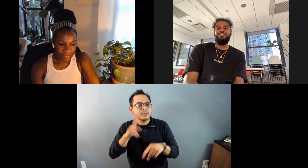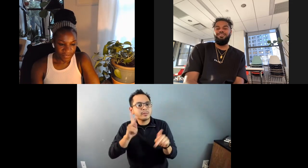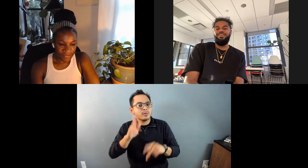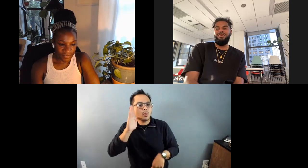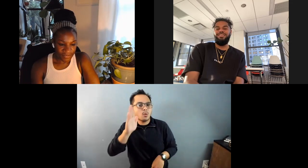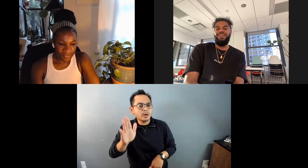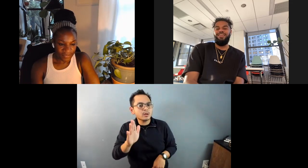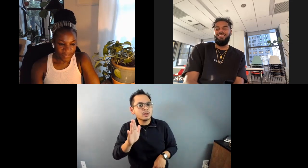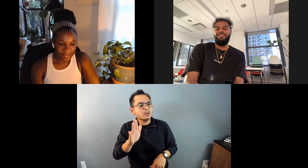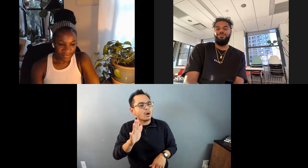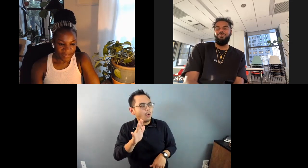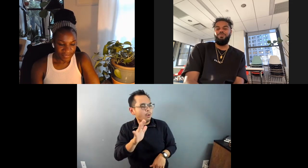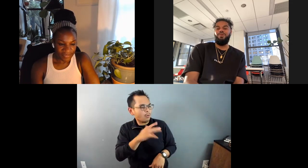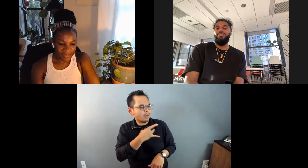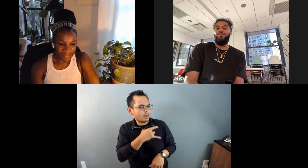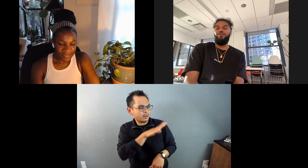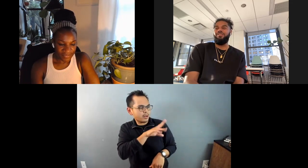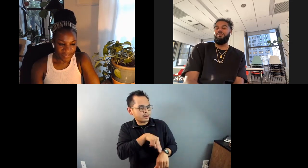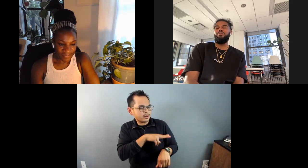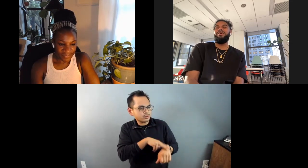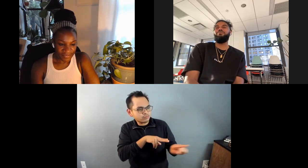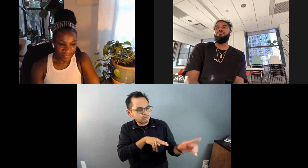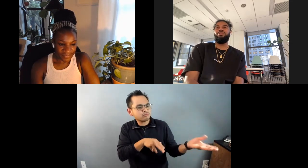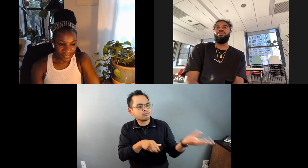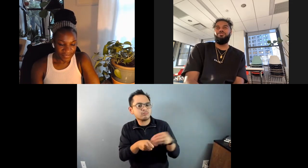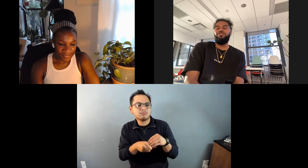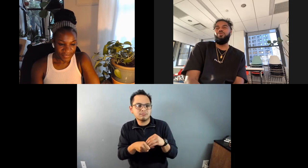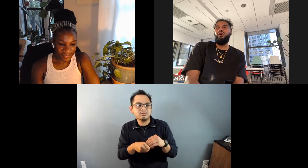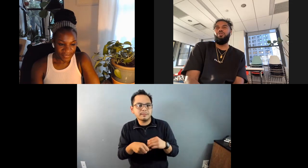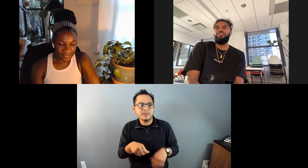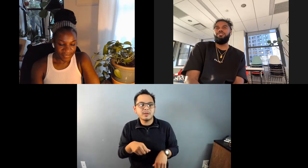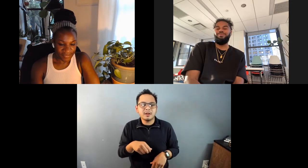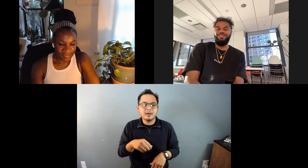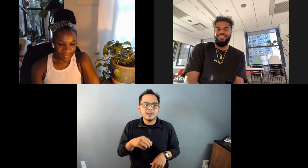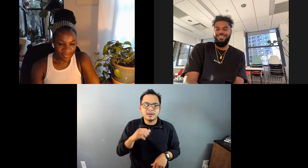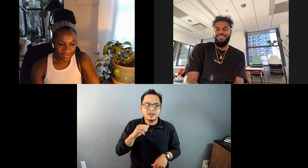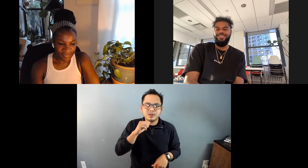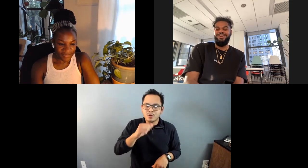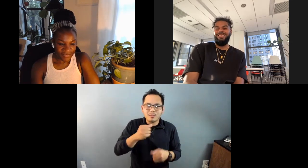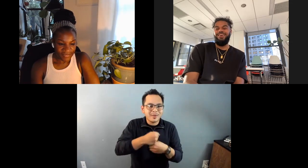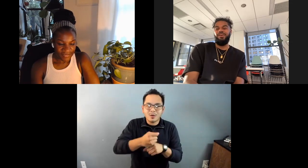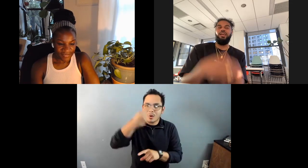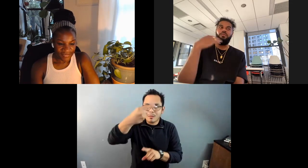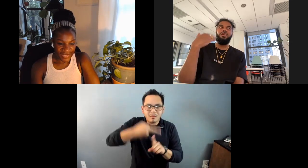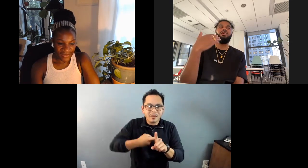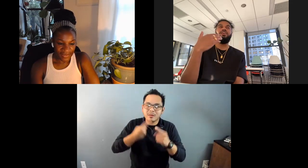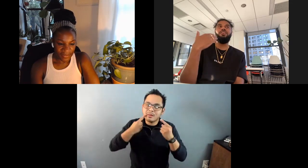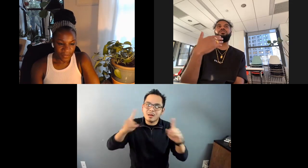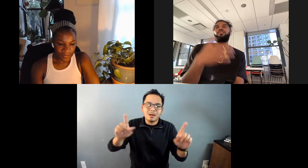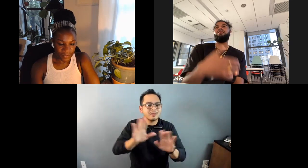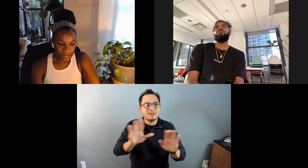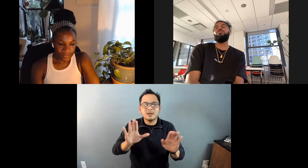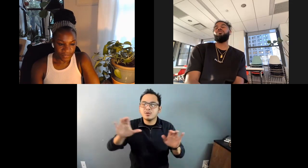it's, you know, like I just feel like that's like a real thread, I guess, or something like that. Nah, for